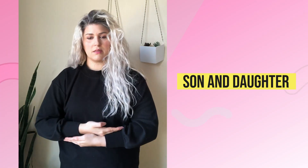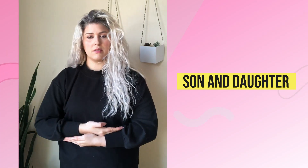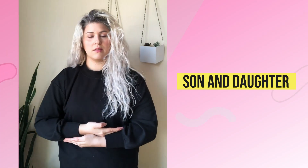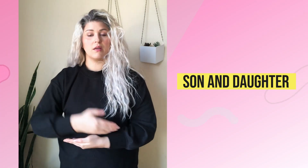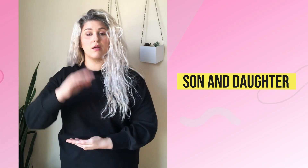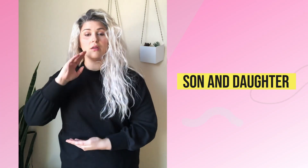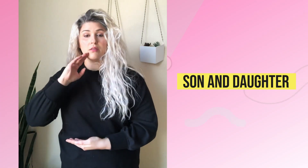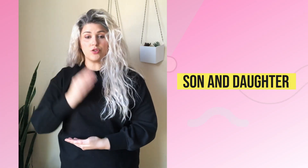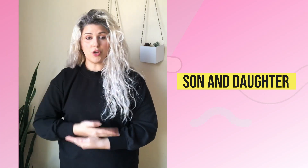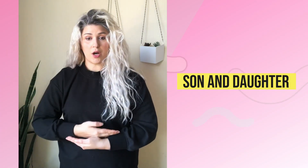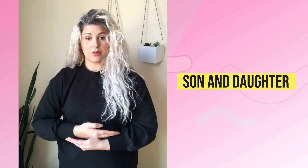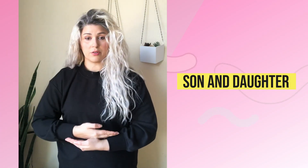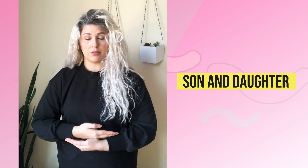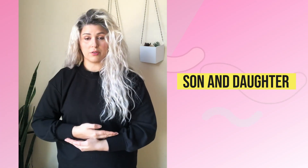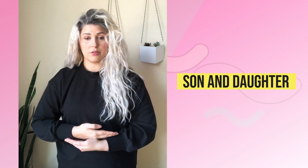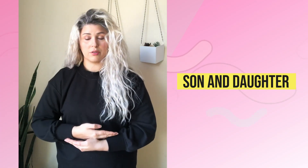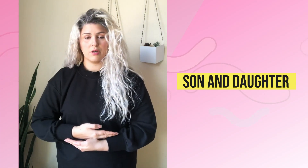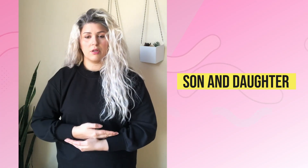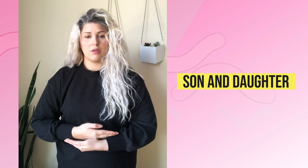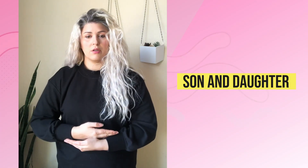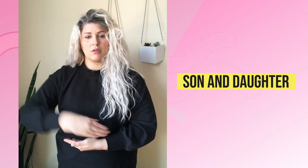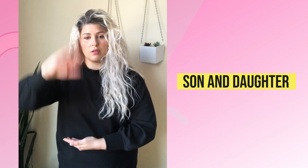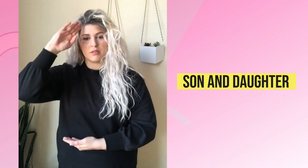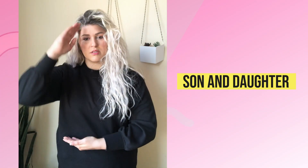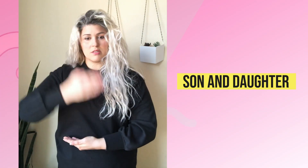Son, daughter.